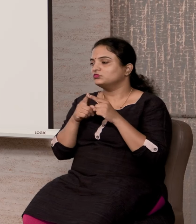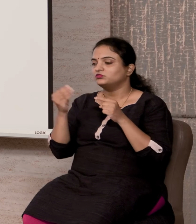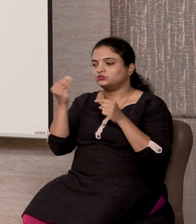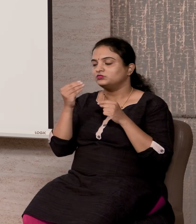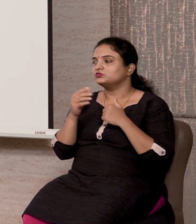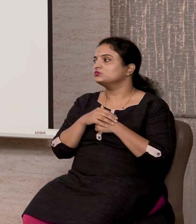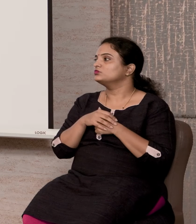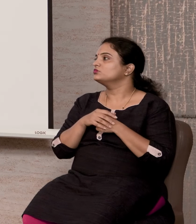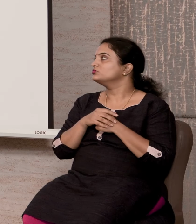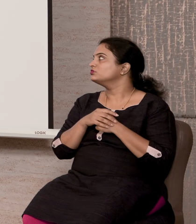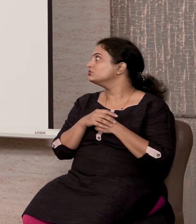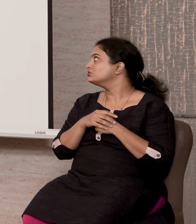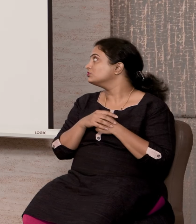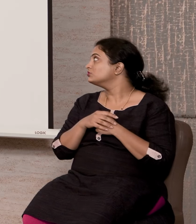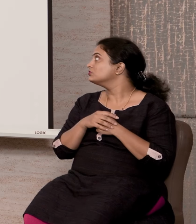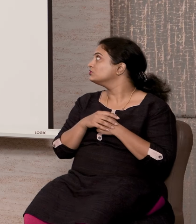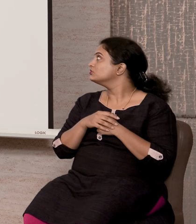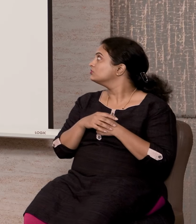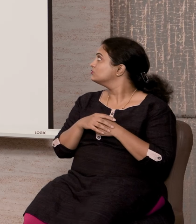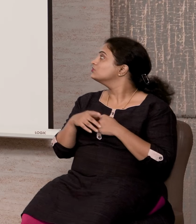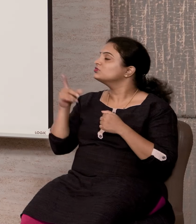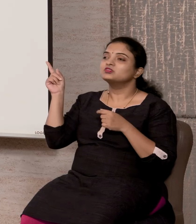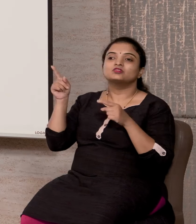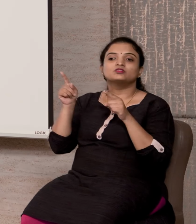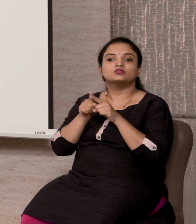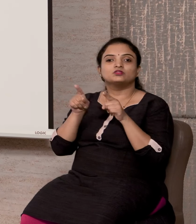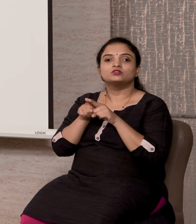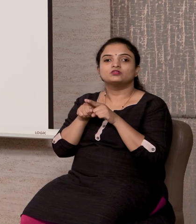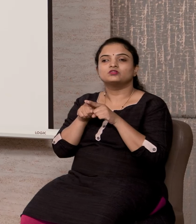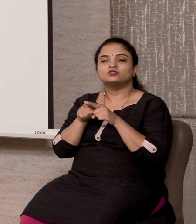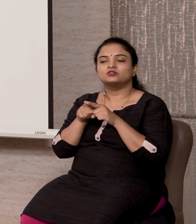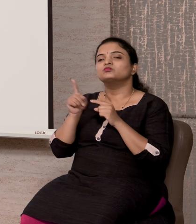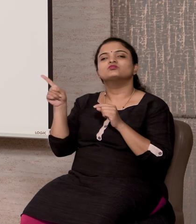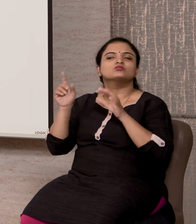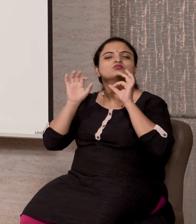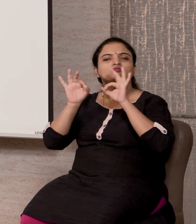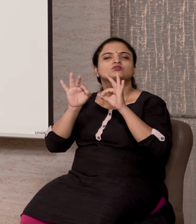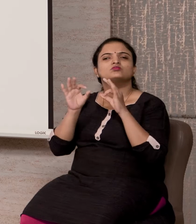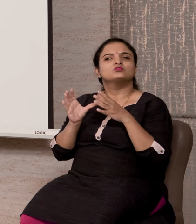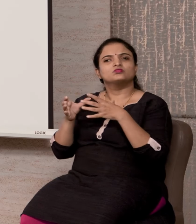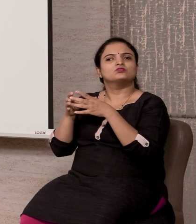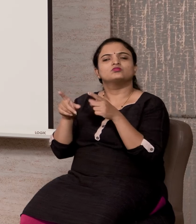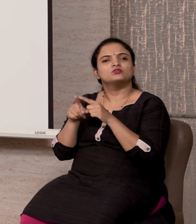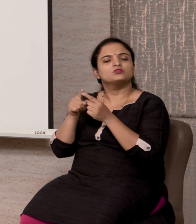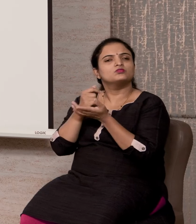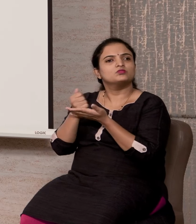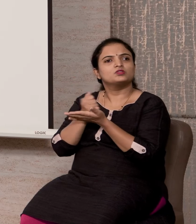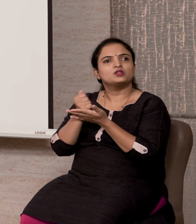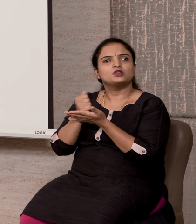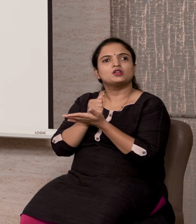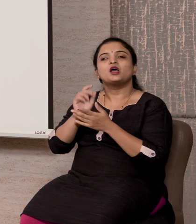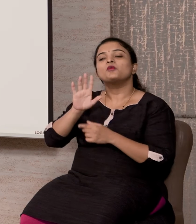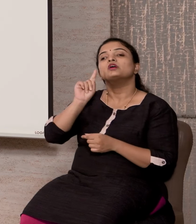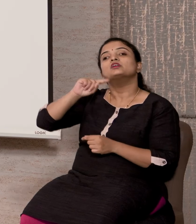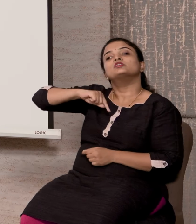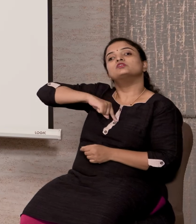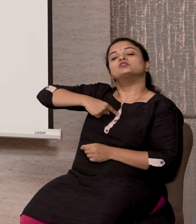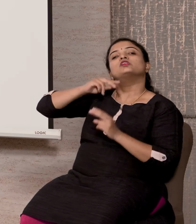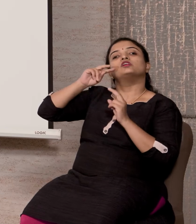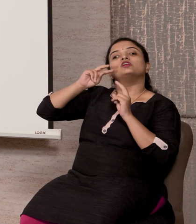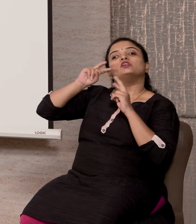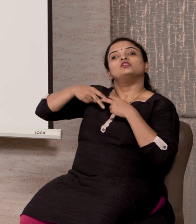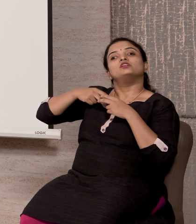forums. And this is where I was stuck with this thing that this is good for the communities of practice, but what about the other self-learn participants, right?